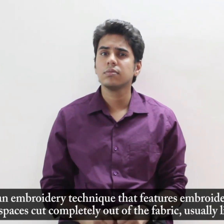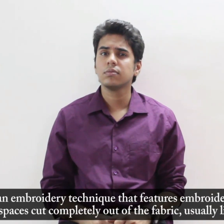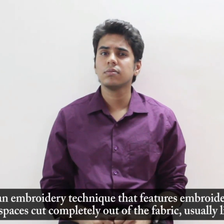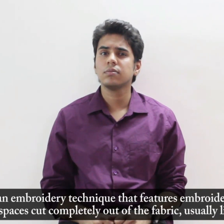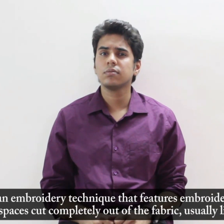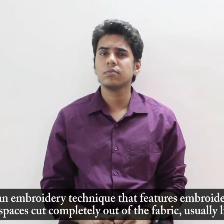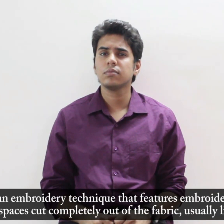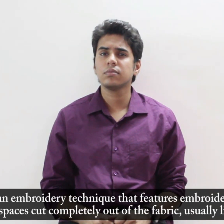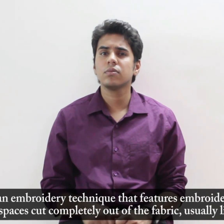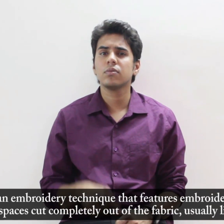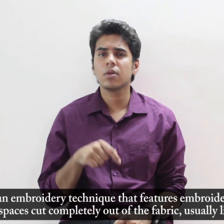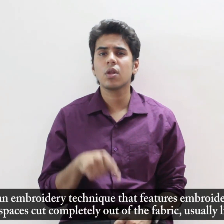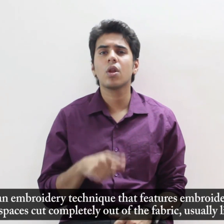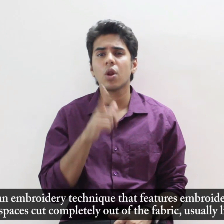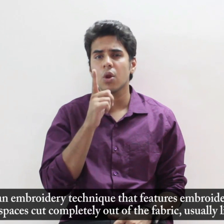fabric, usually linen.